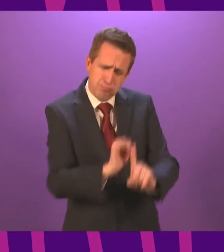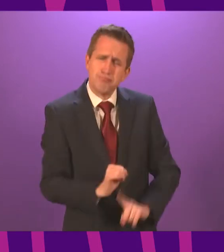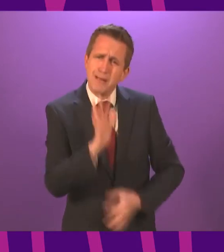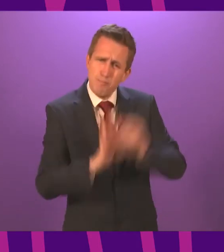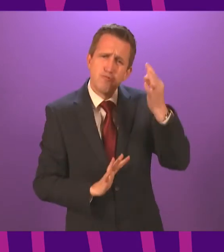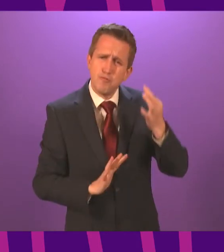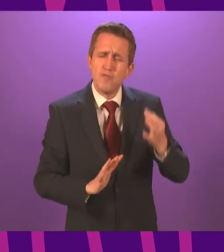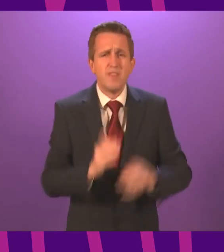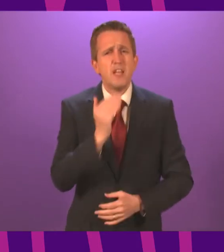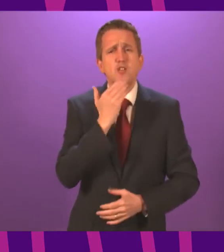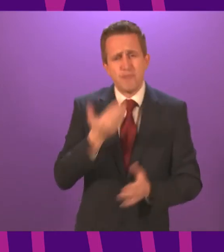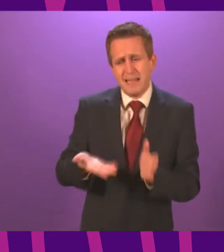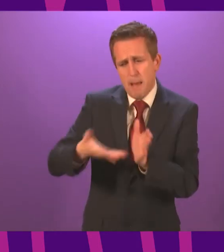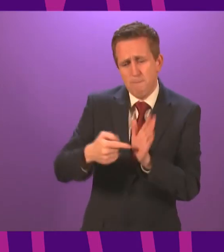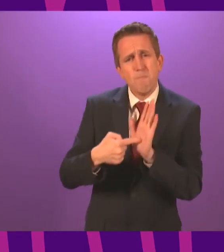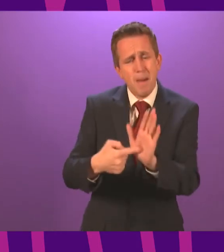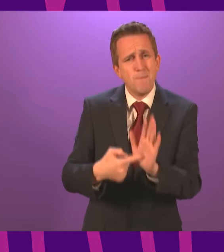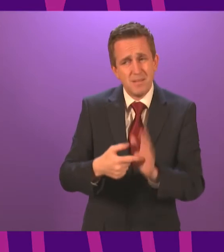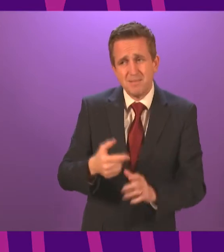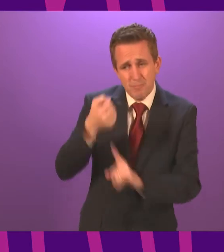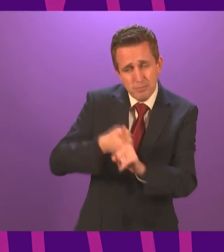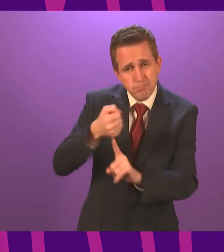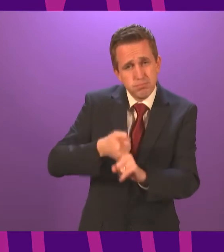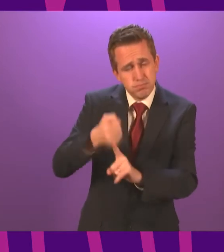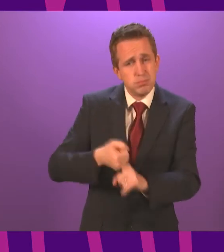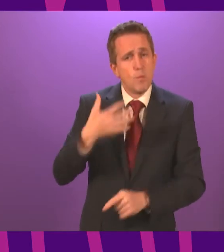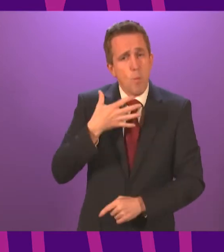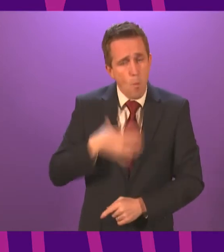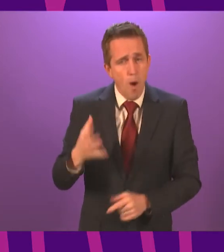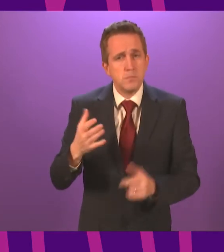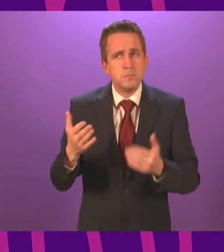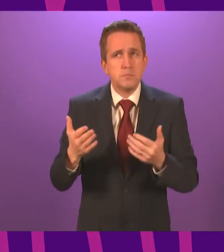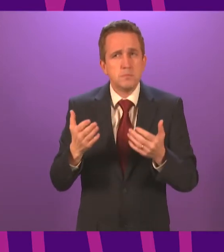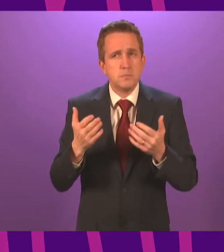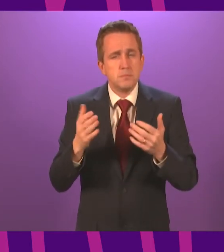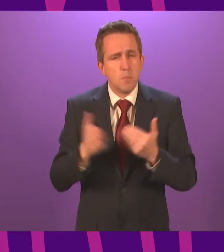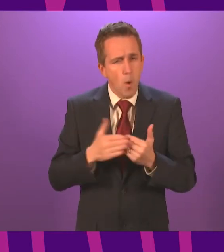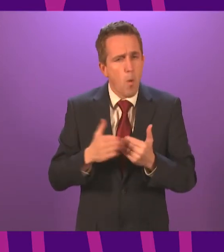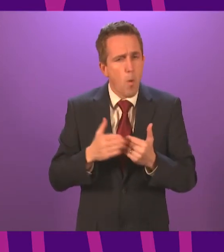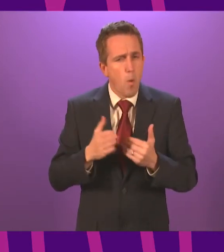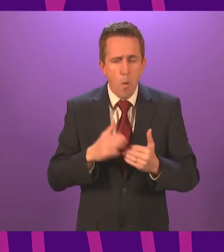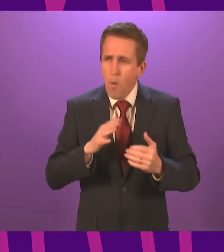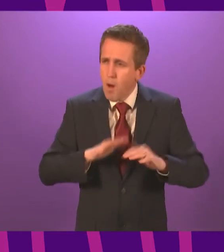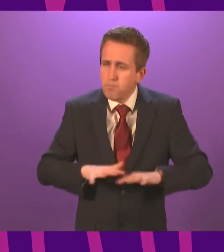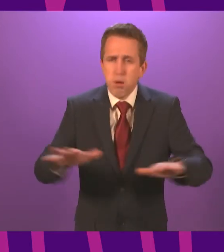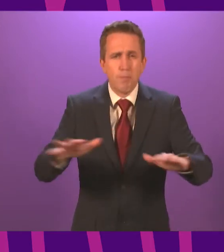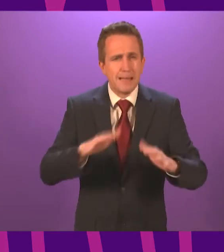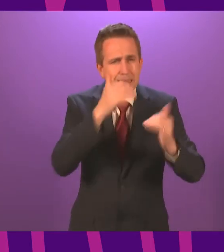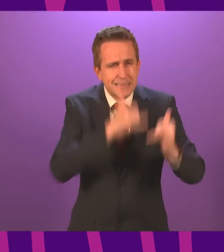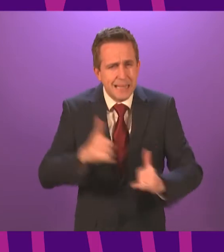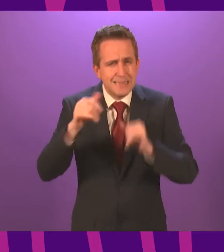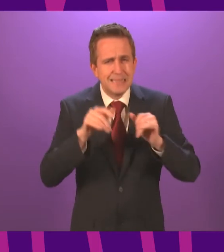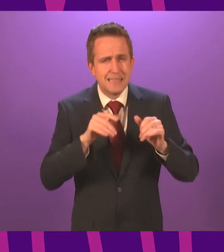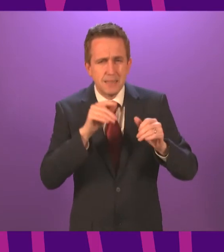As the Green Amendment makes clear, we've long made the case for wider mass public testing programmes and for